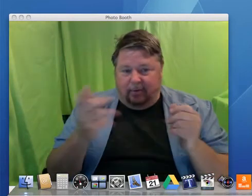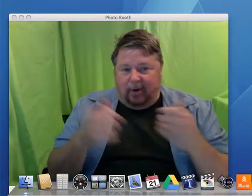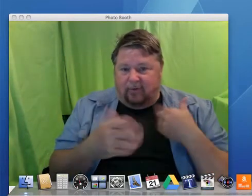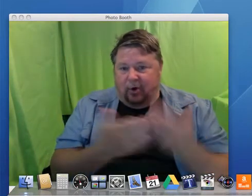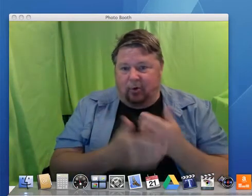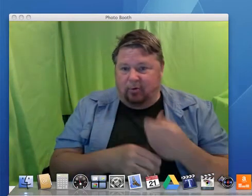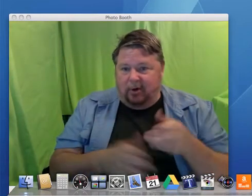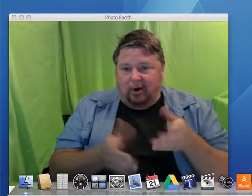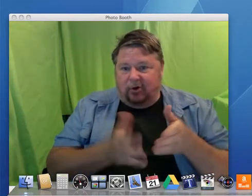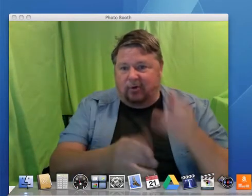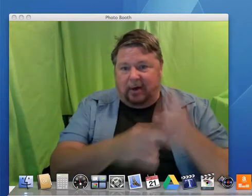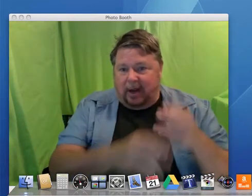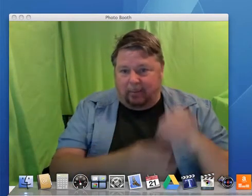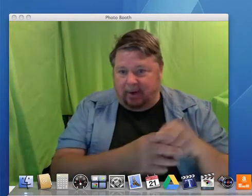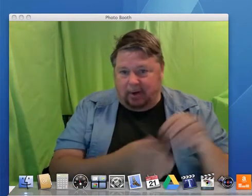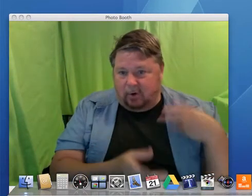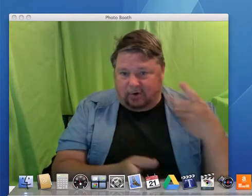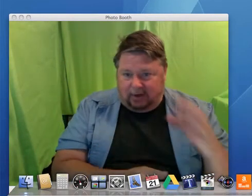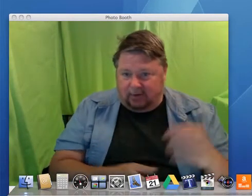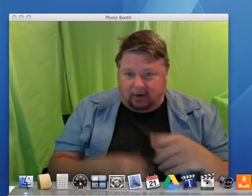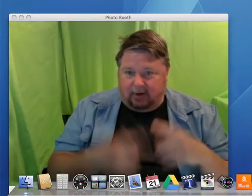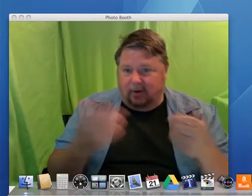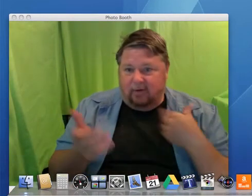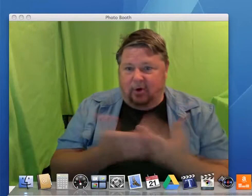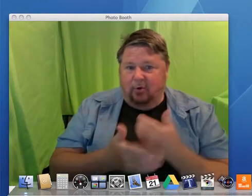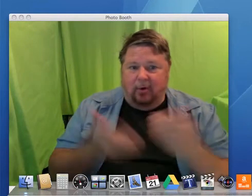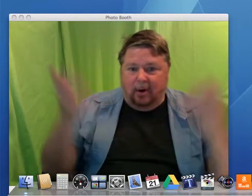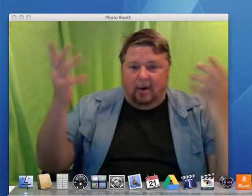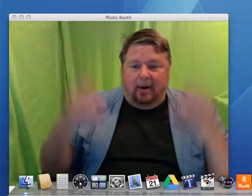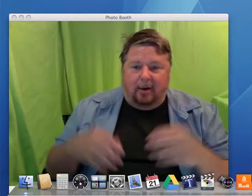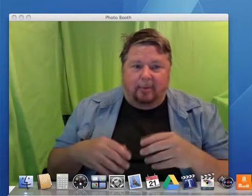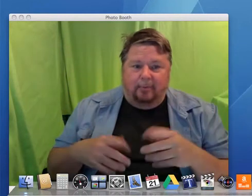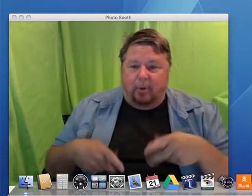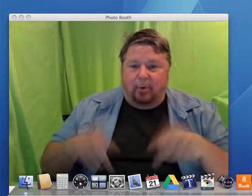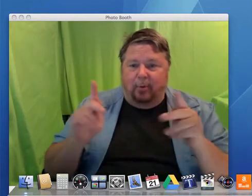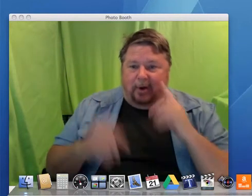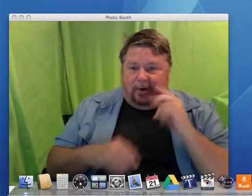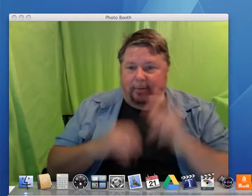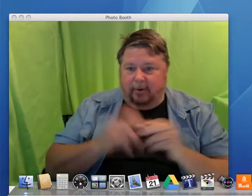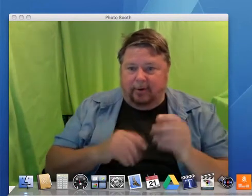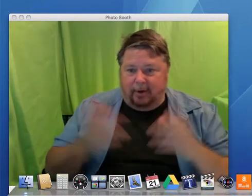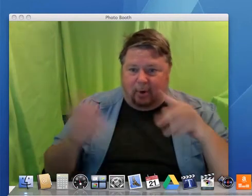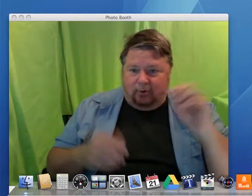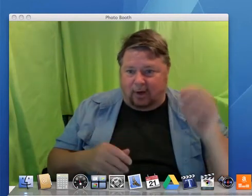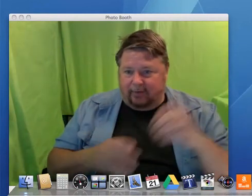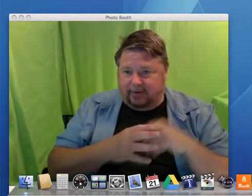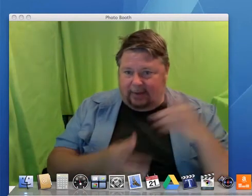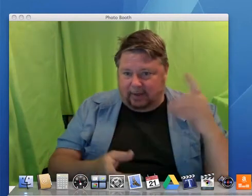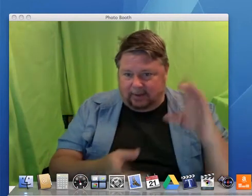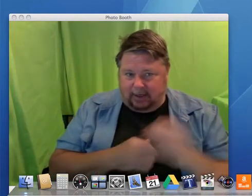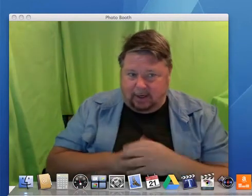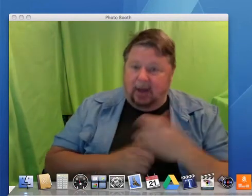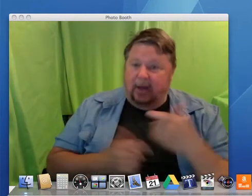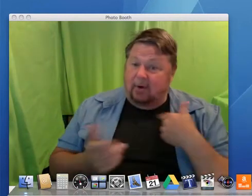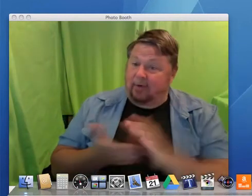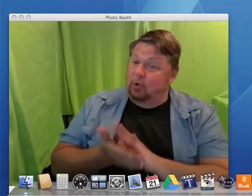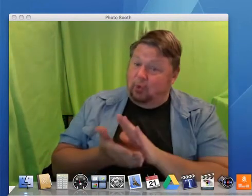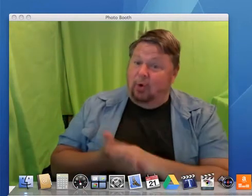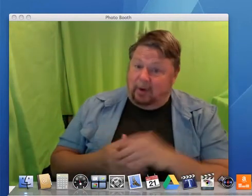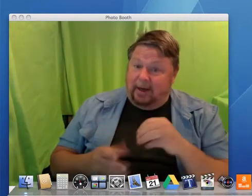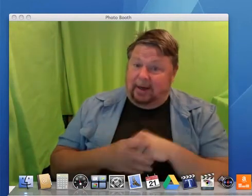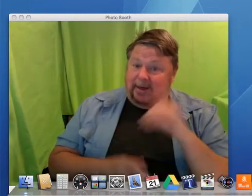you have a new street name in Washington, D.C. You have a new permit to build a post office in D.C. You have a